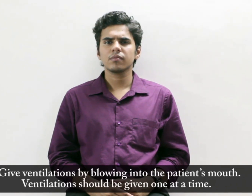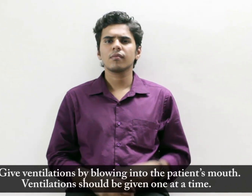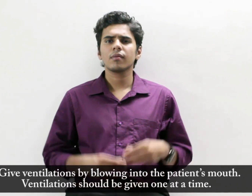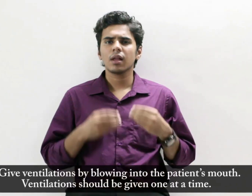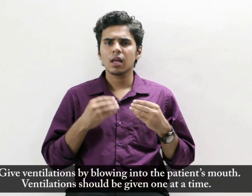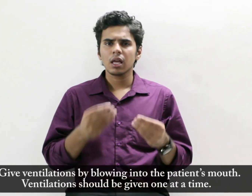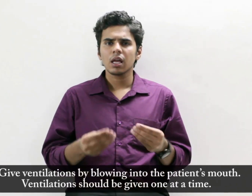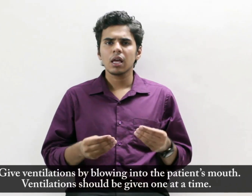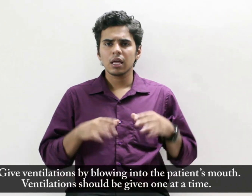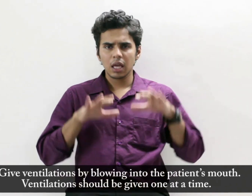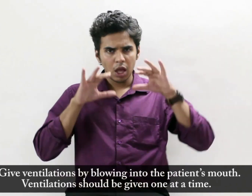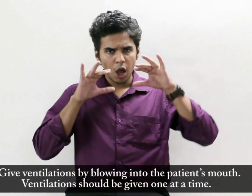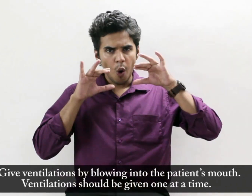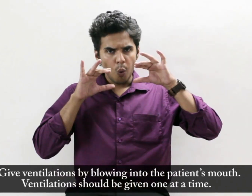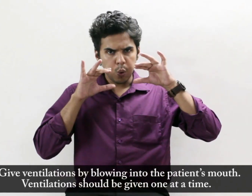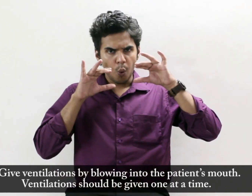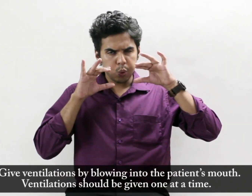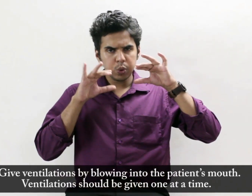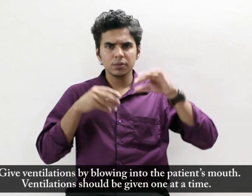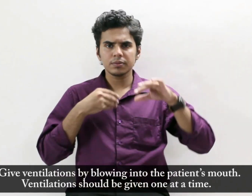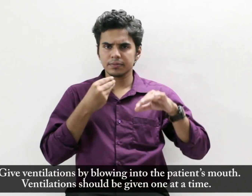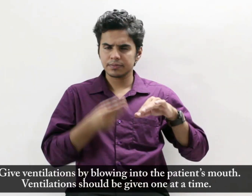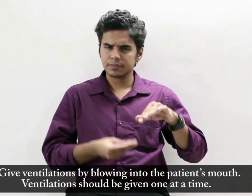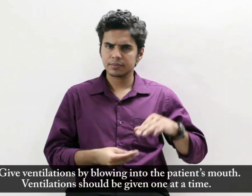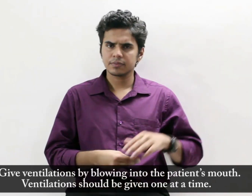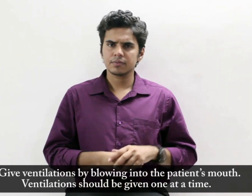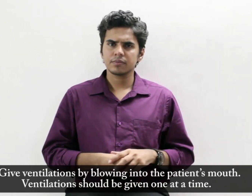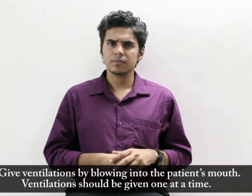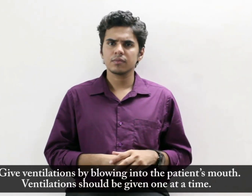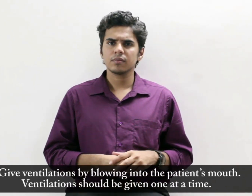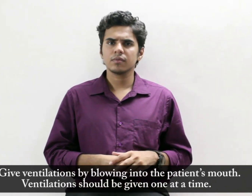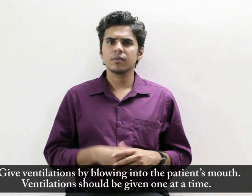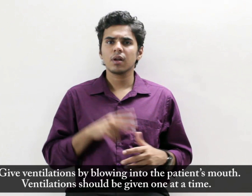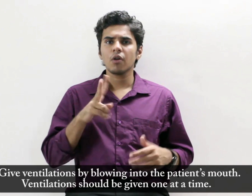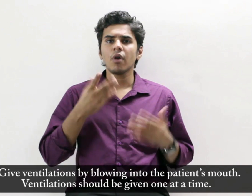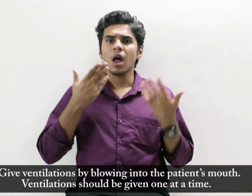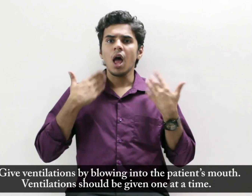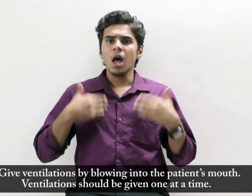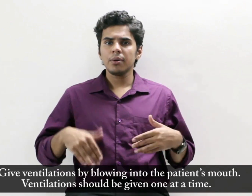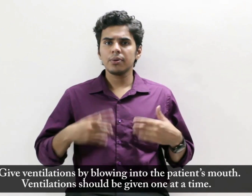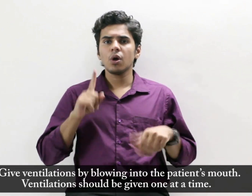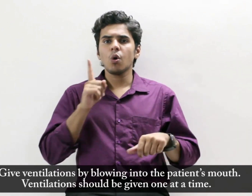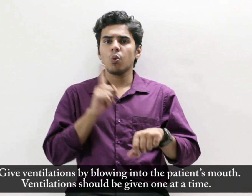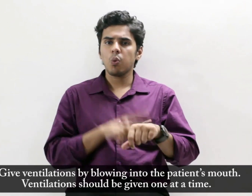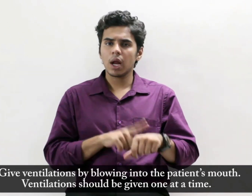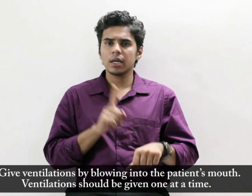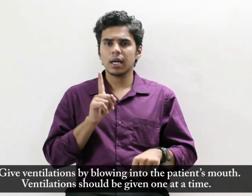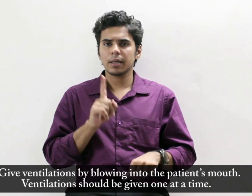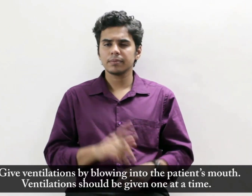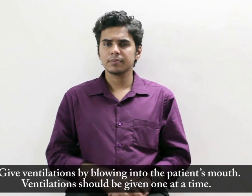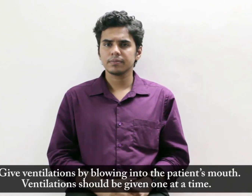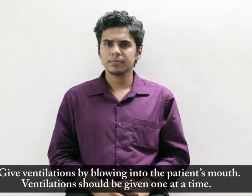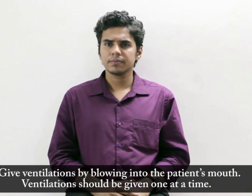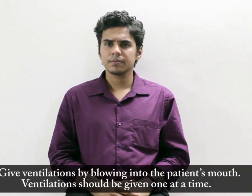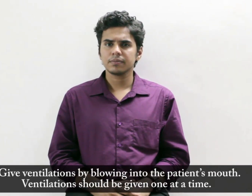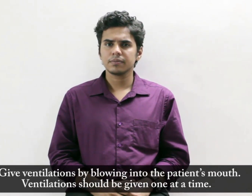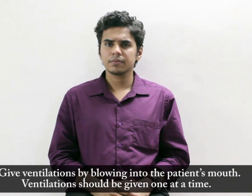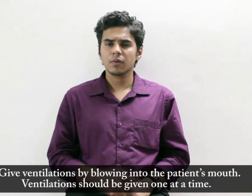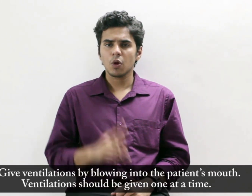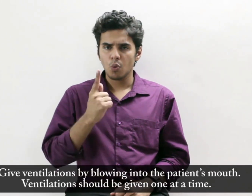Give ventilations by blowing into the patient's mouth. Ventilations should be given one at a time. Take